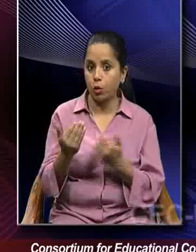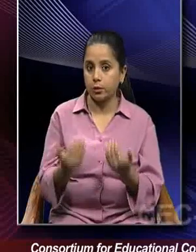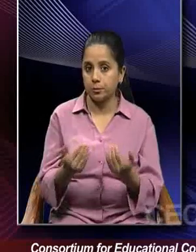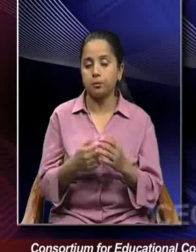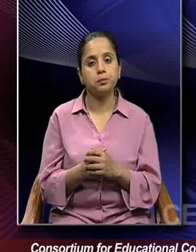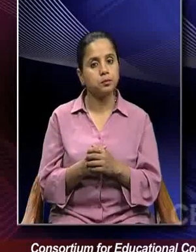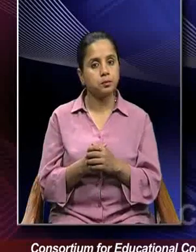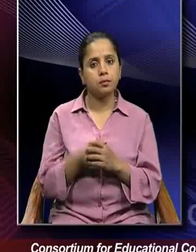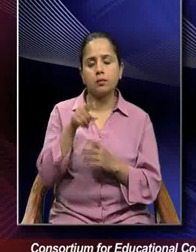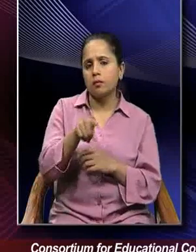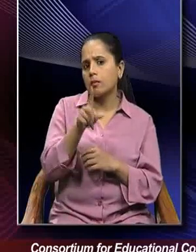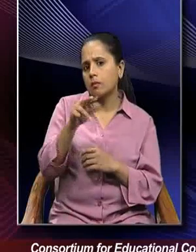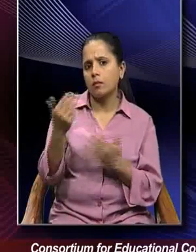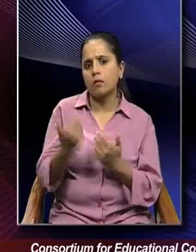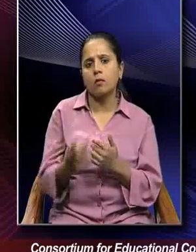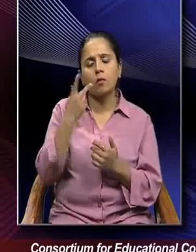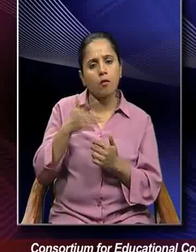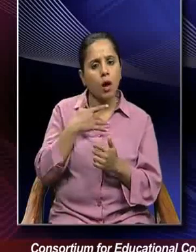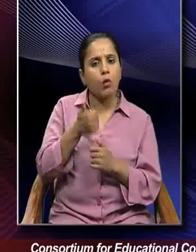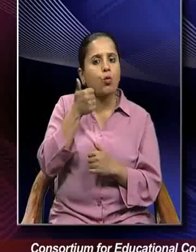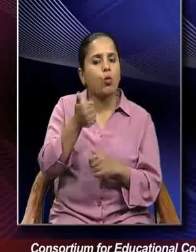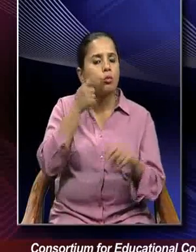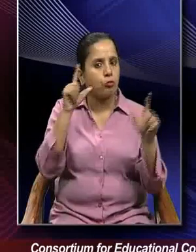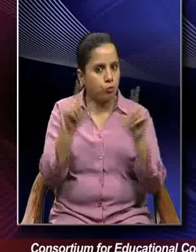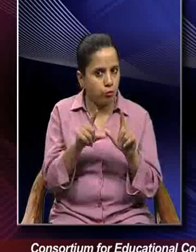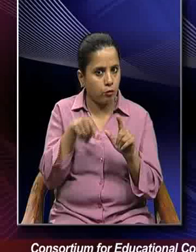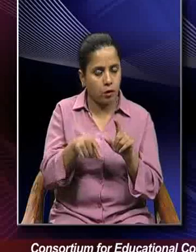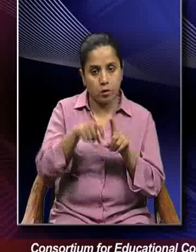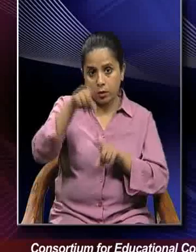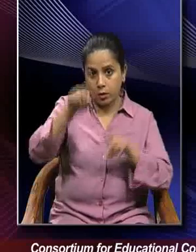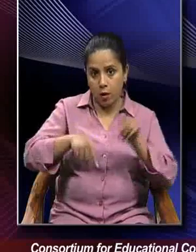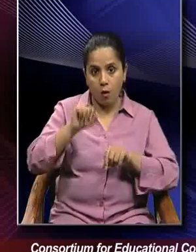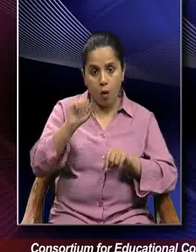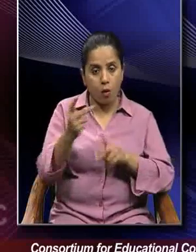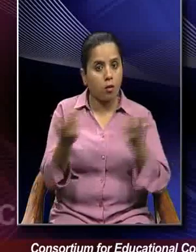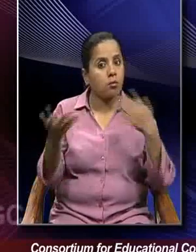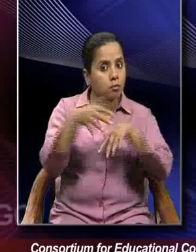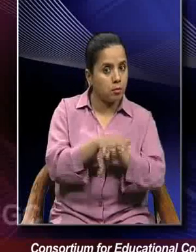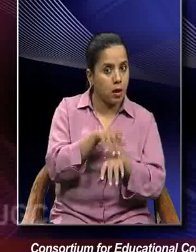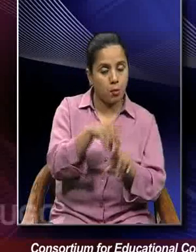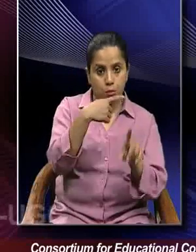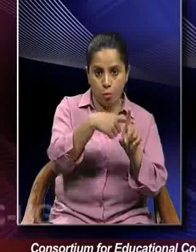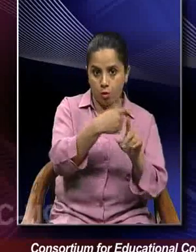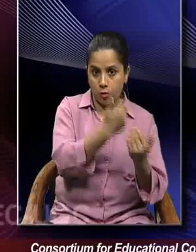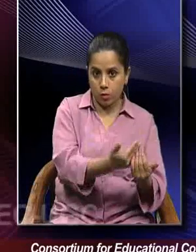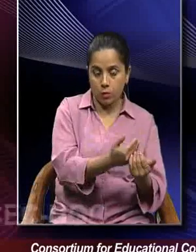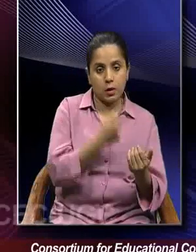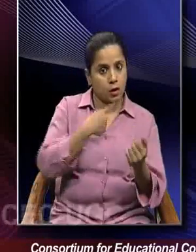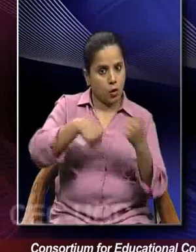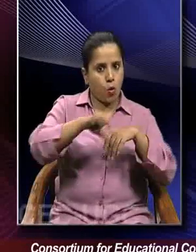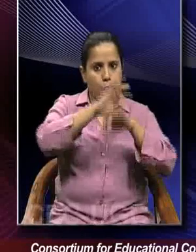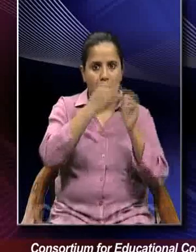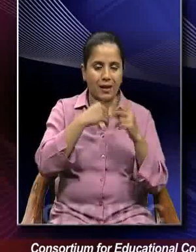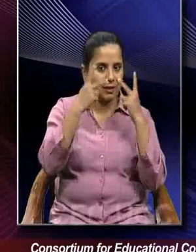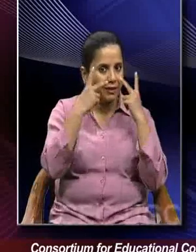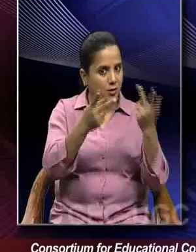What is treated as good evidence also differs in both the approaches. For positivism, as we already have